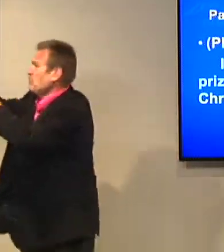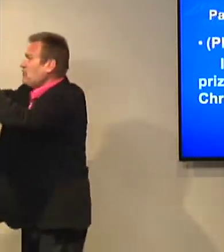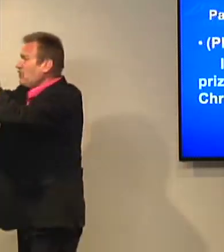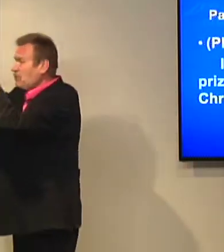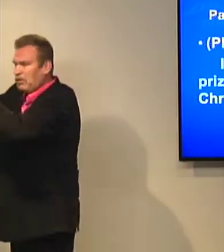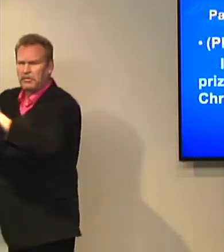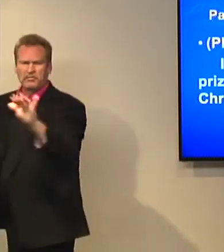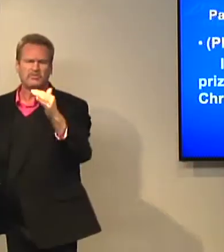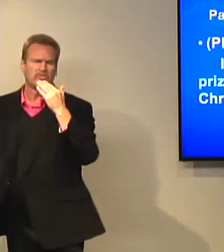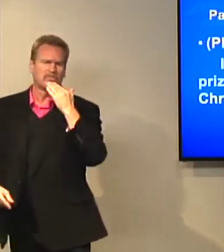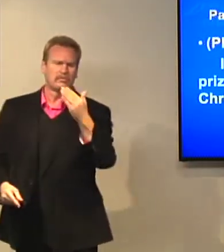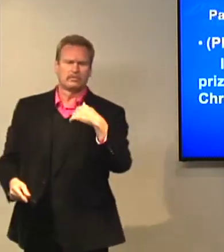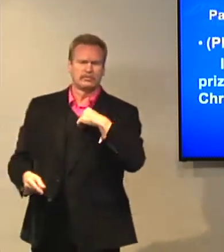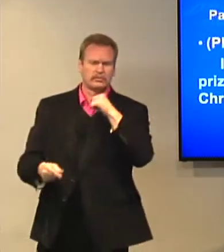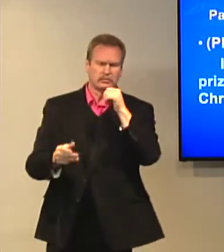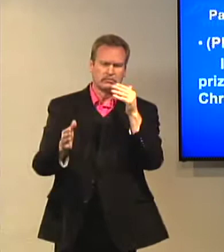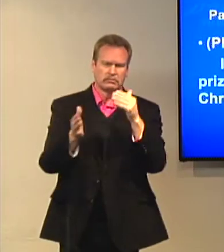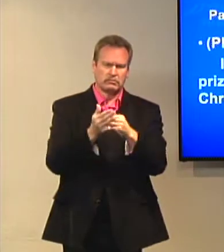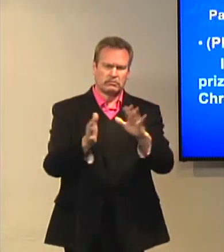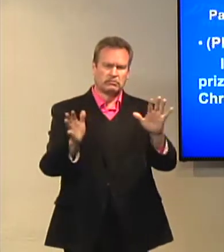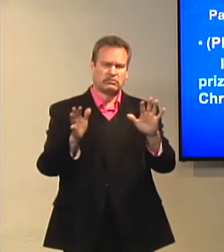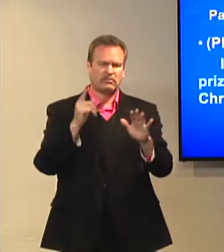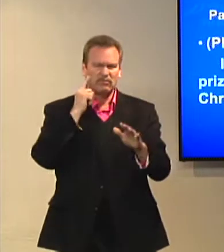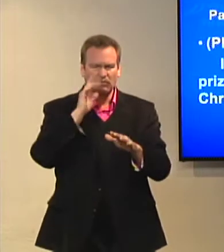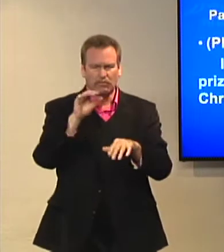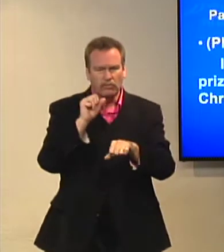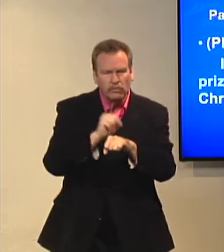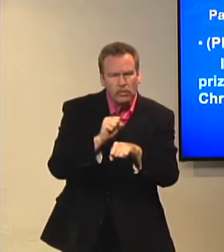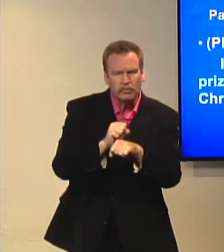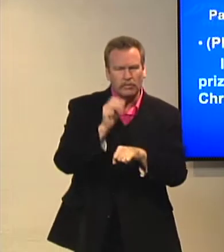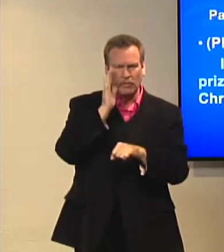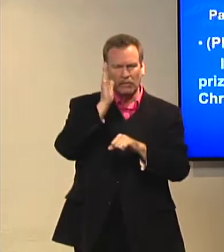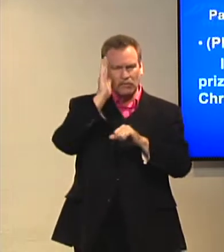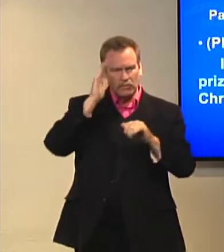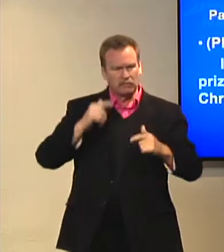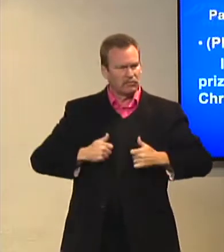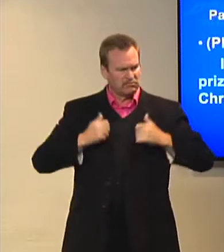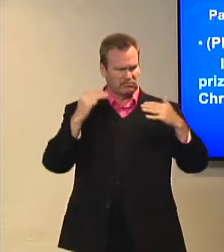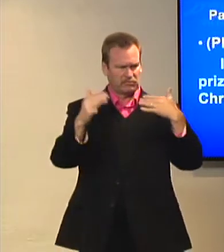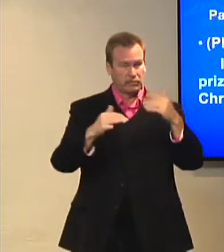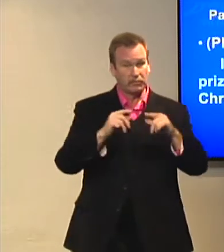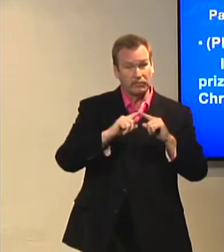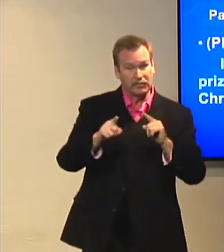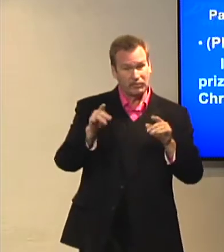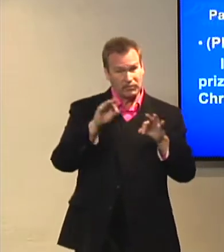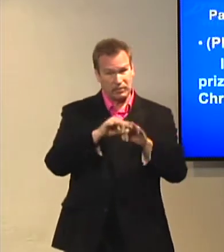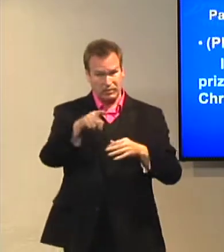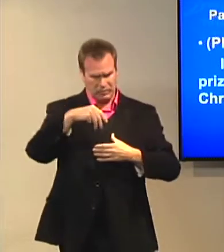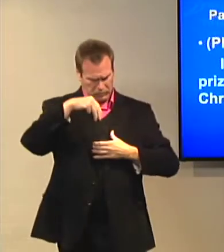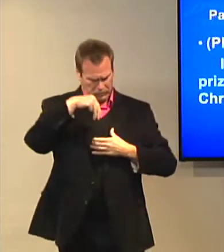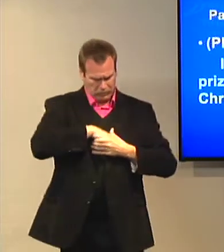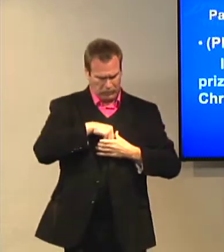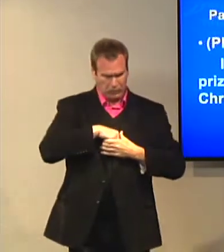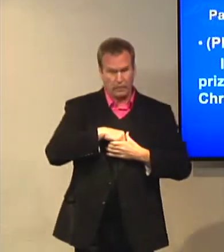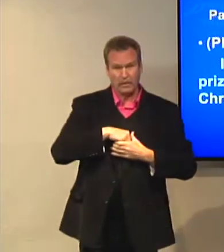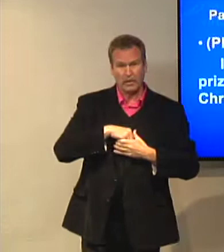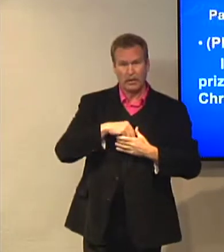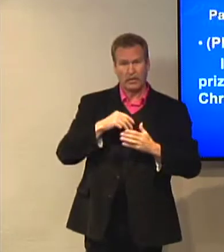And there are different goals. And I'm not against having goals, like with your work, with your education, with your life, that's fine. But inside